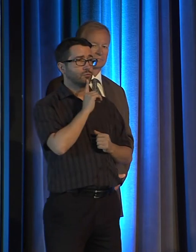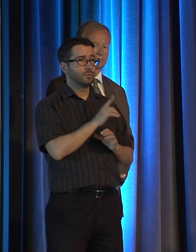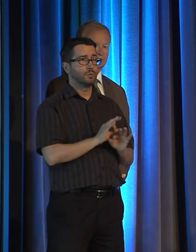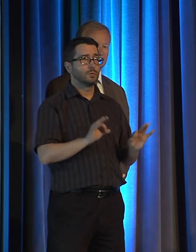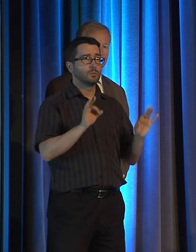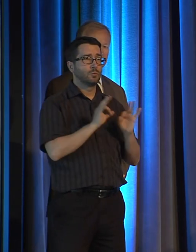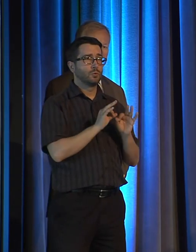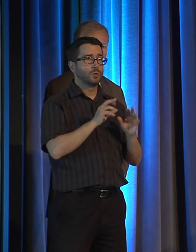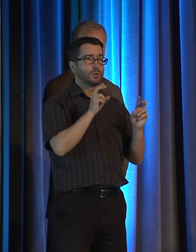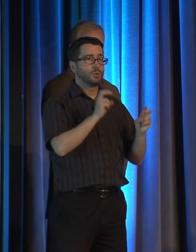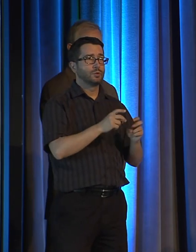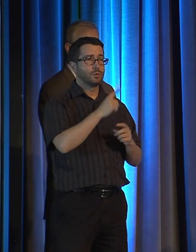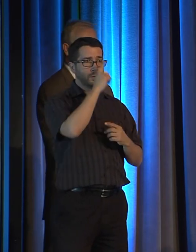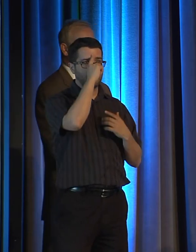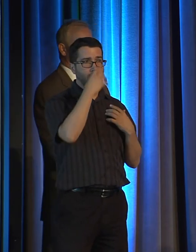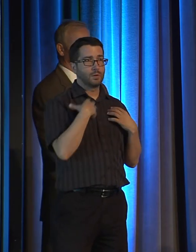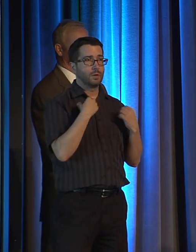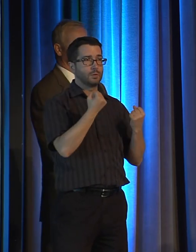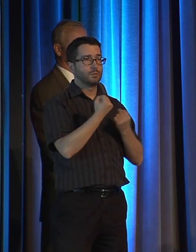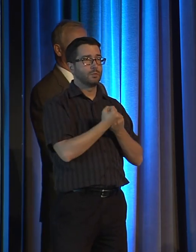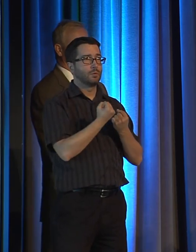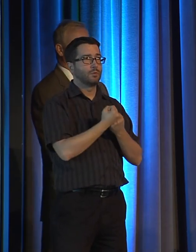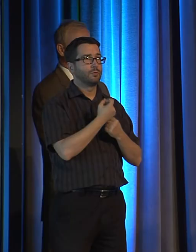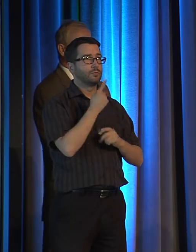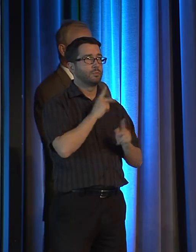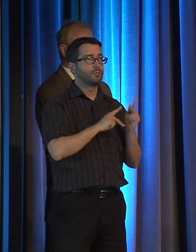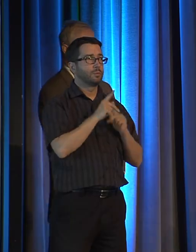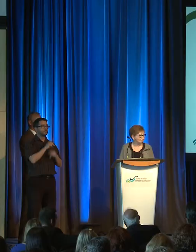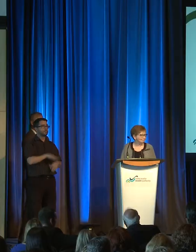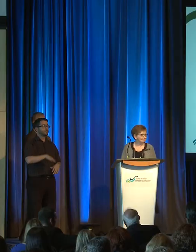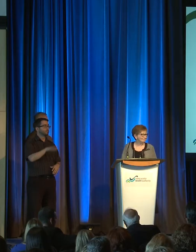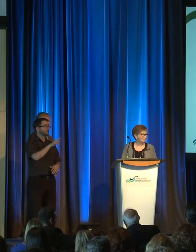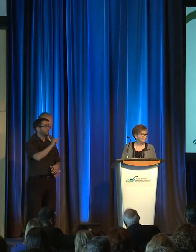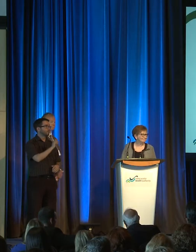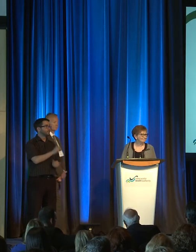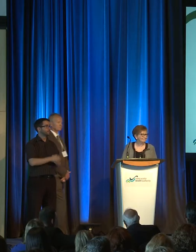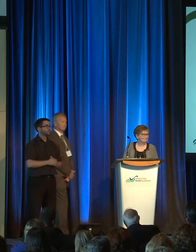mental health support for the people of the province.